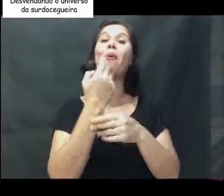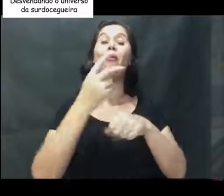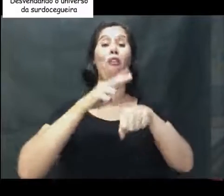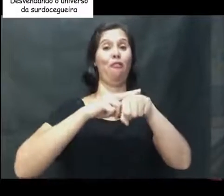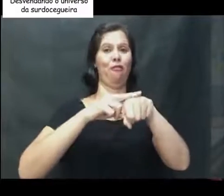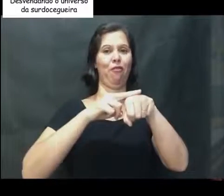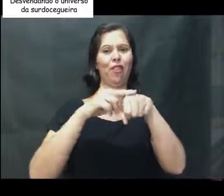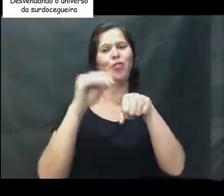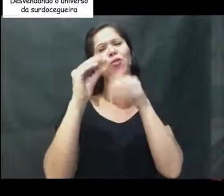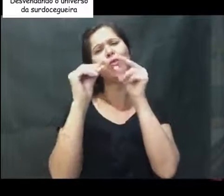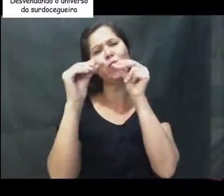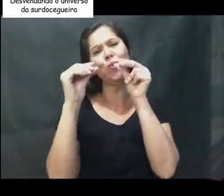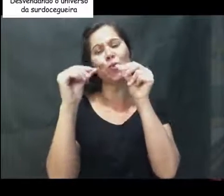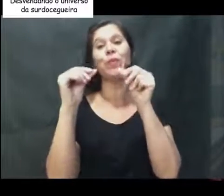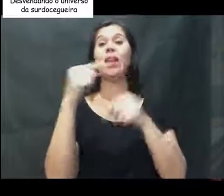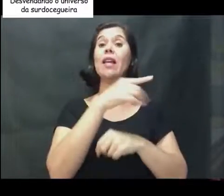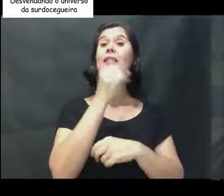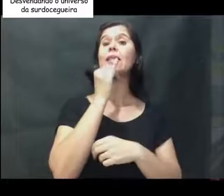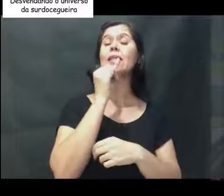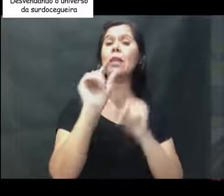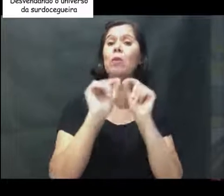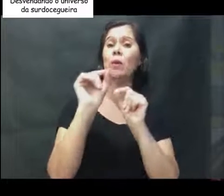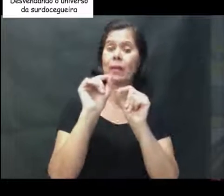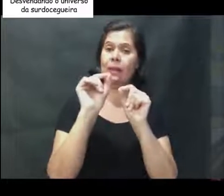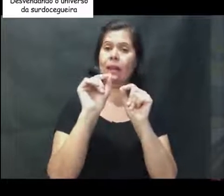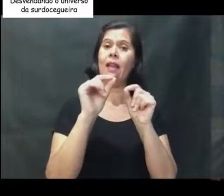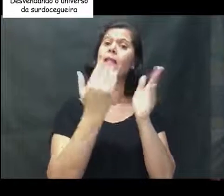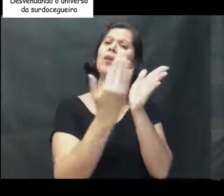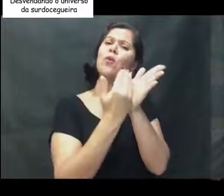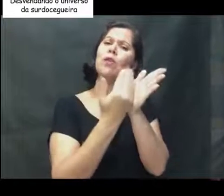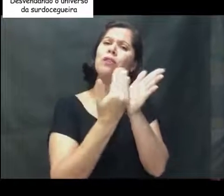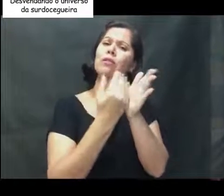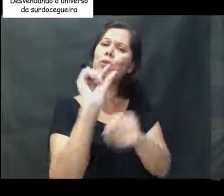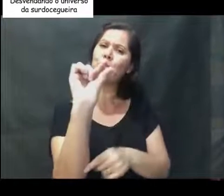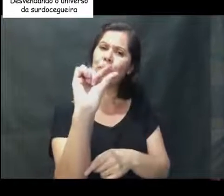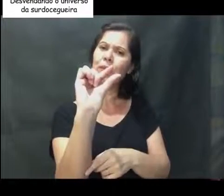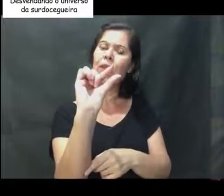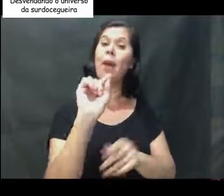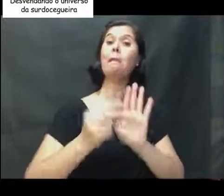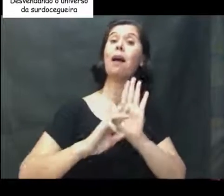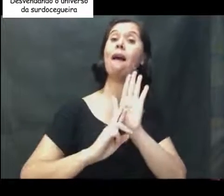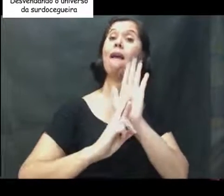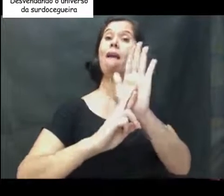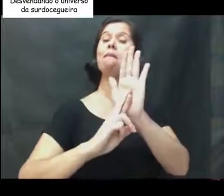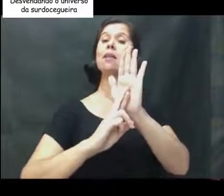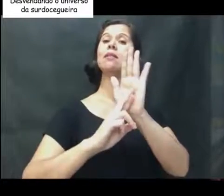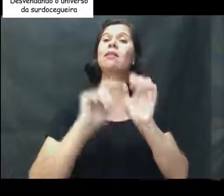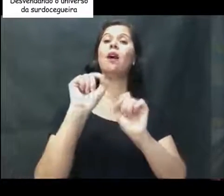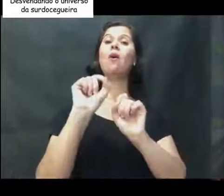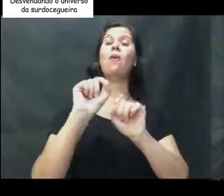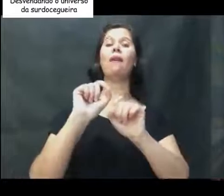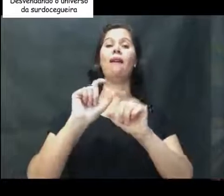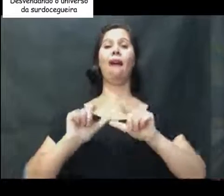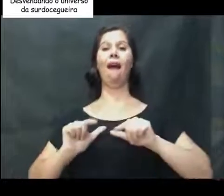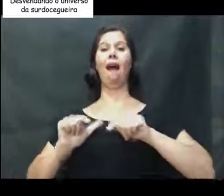In this example I'm showing, the perceptible clue is a little book to represent a library activity,